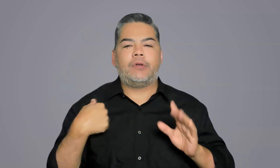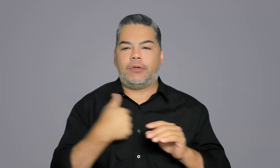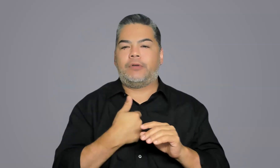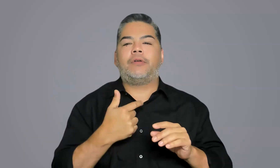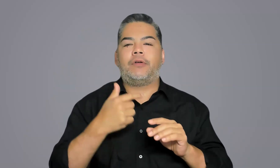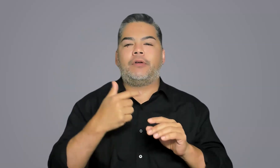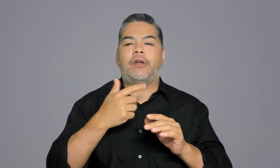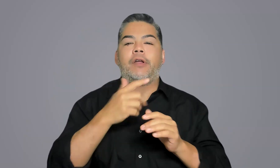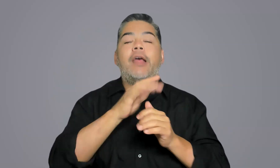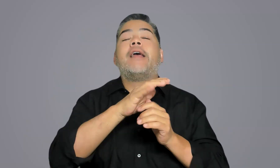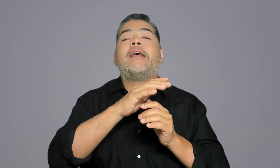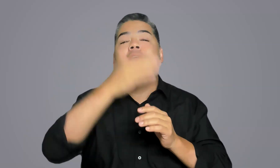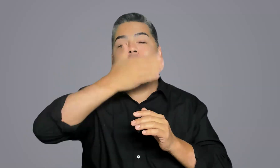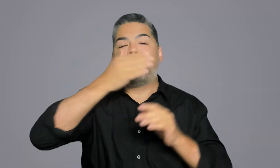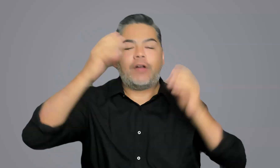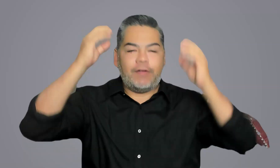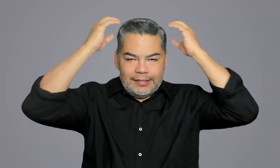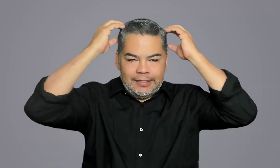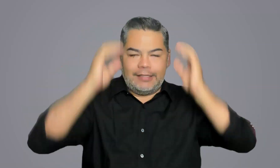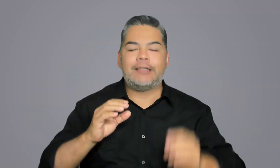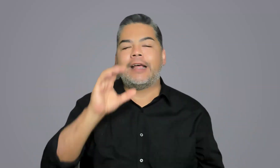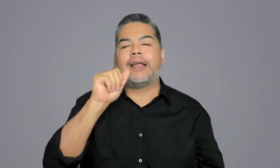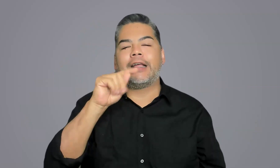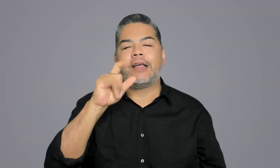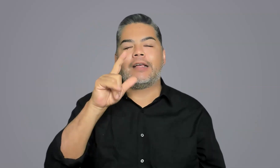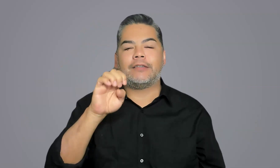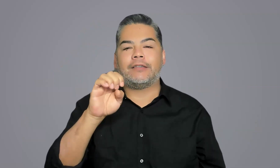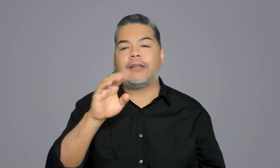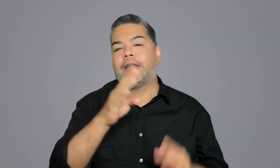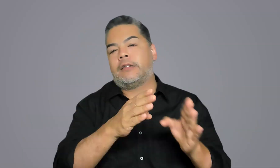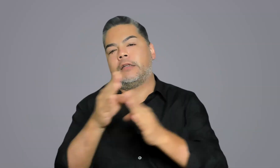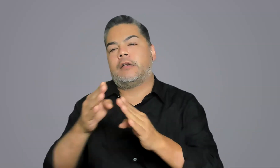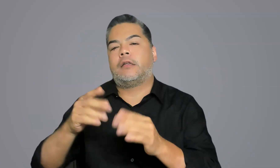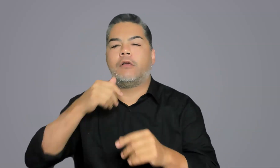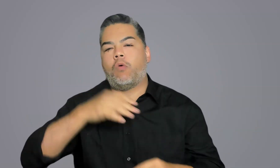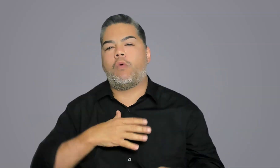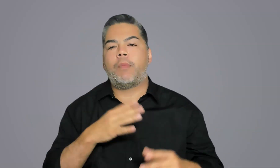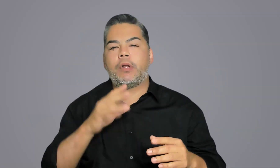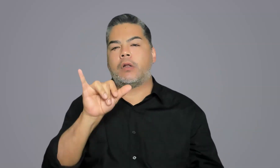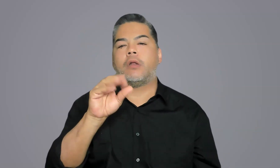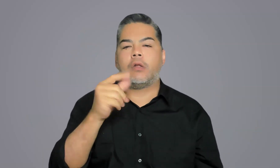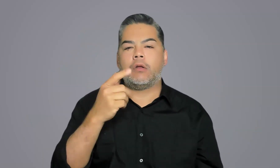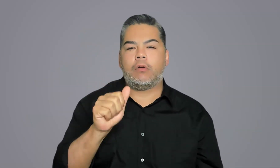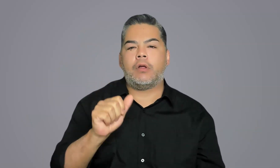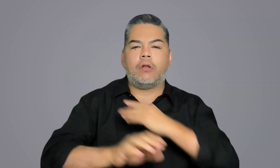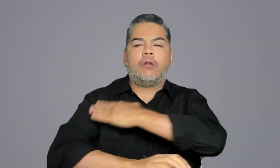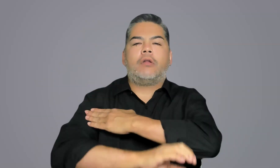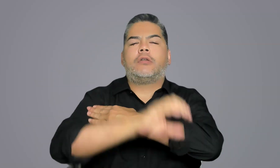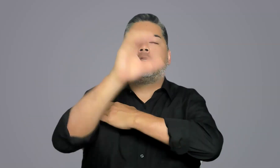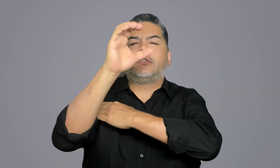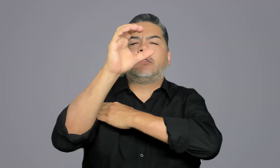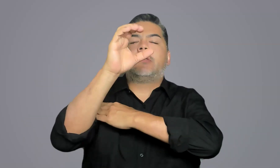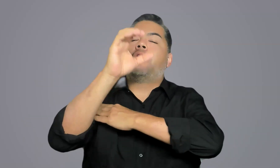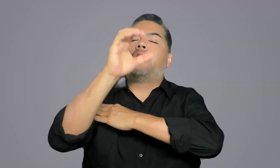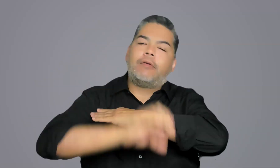castle. And finally, I have a picture of a lady doing some yoga on a sunset or a sunrise. Again, yoga is a